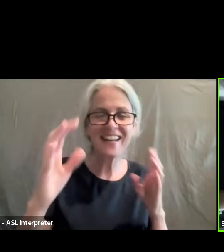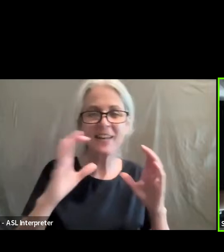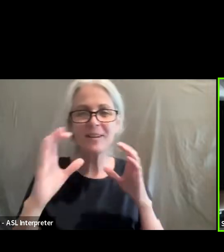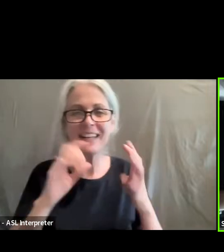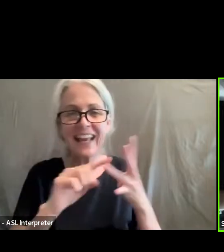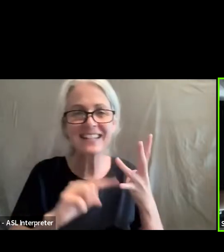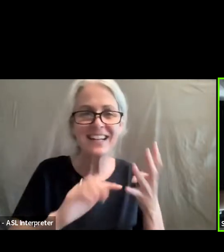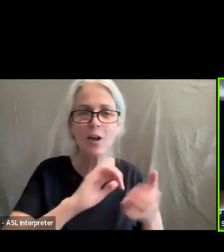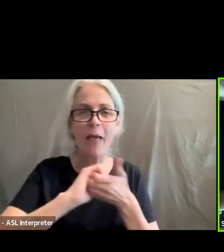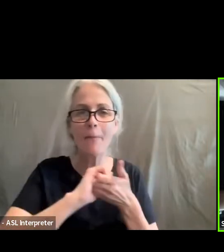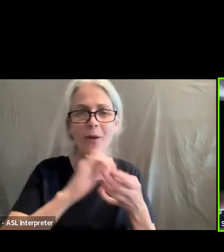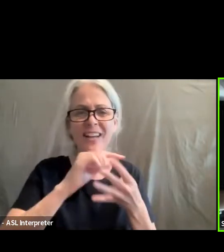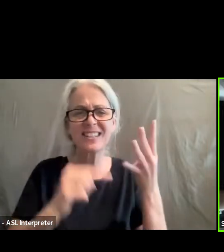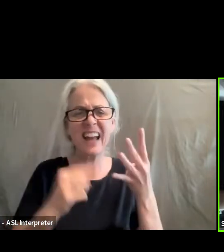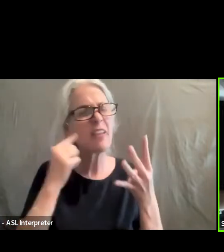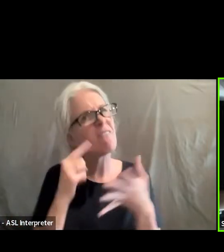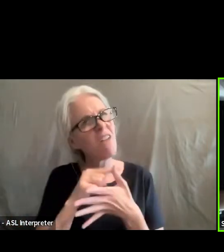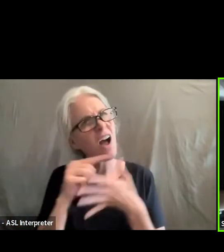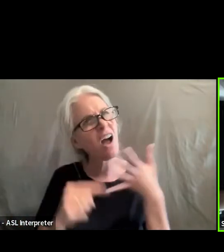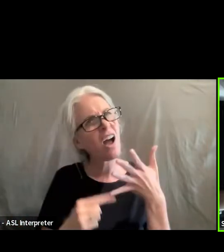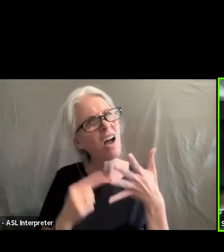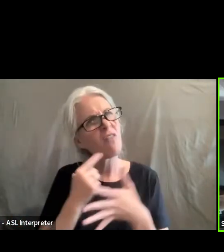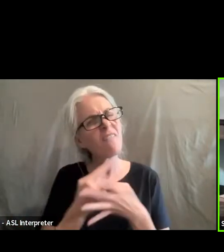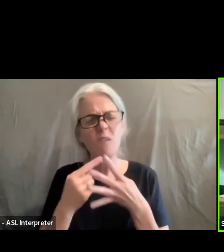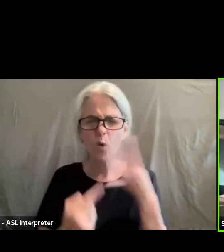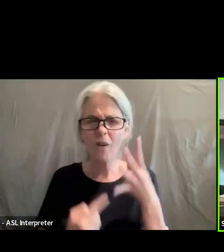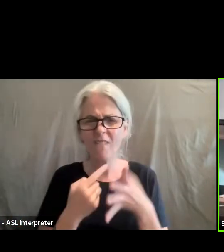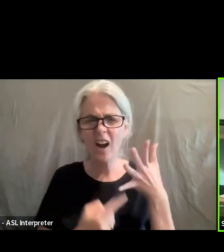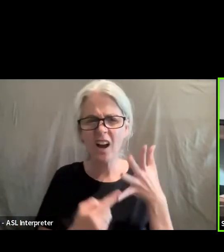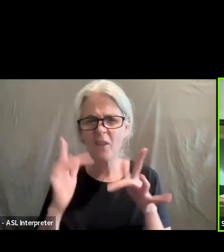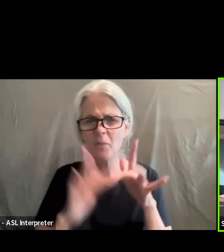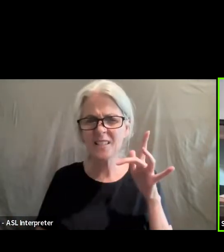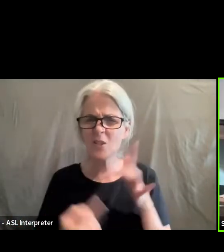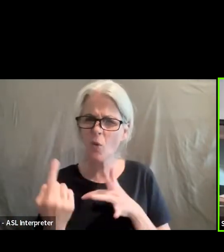communication, collaboration. I think there's 5 though, isn't there? I'm missing one.